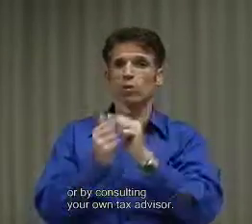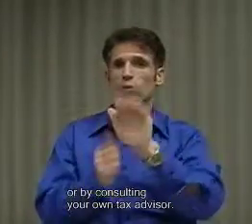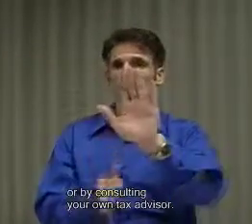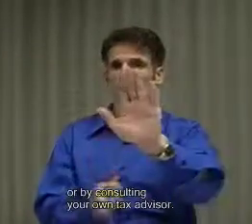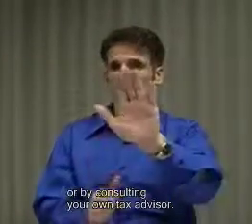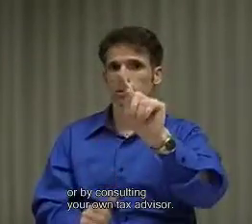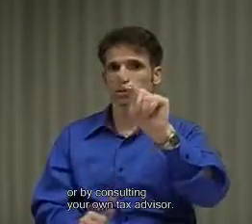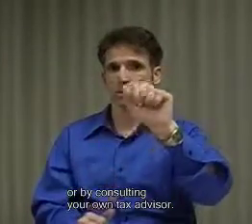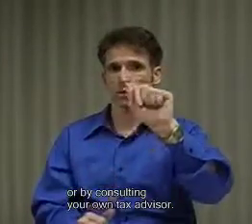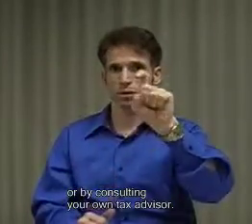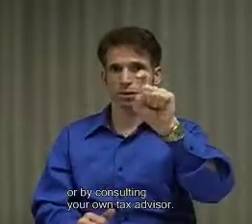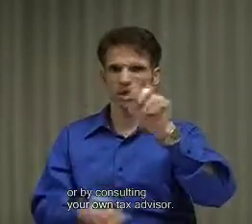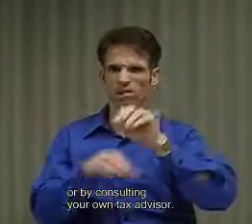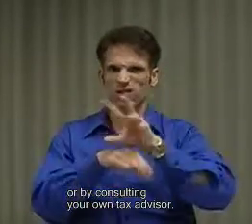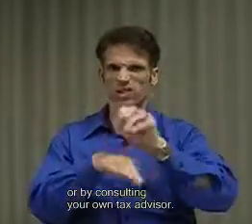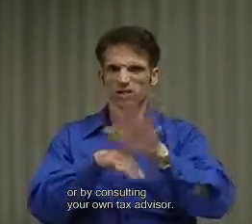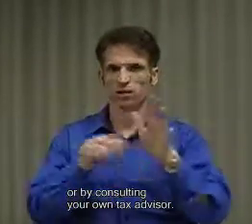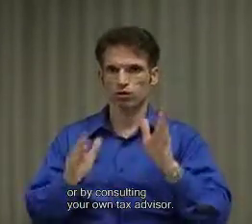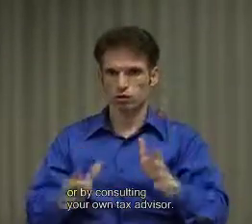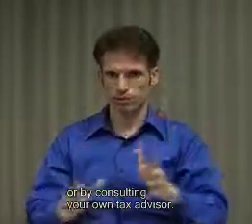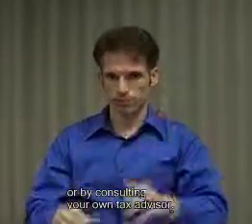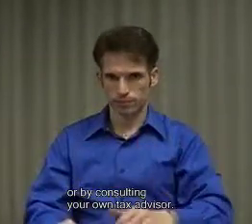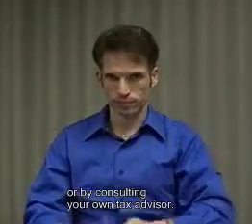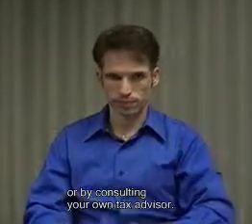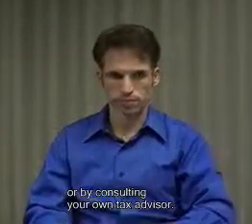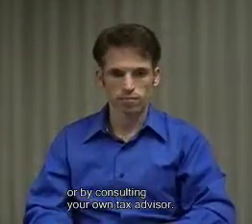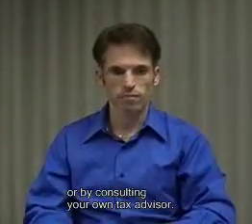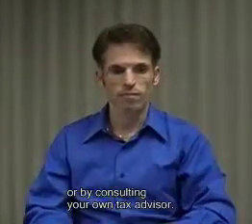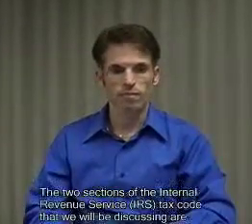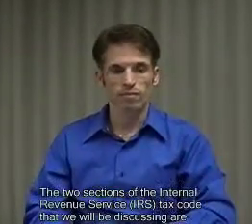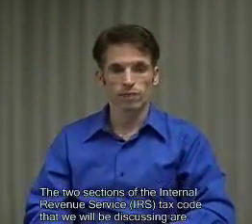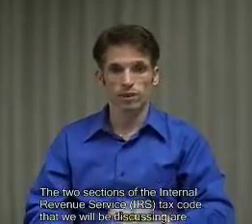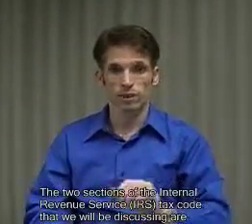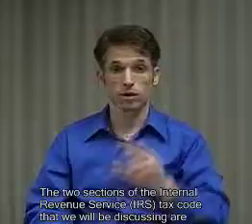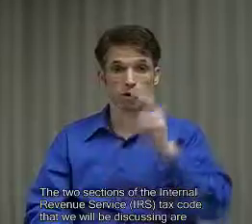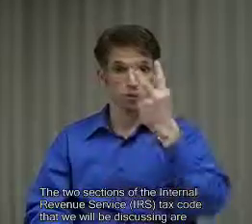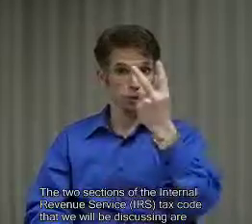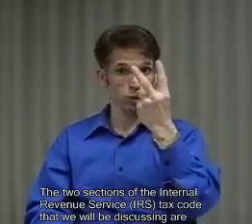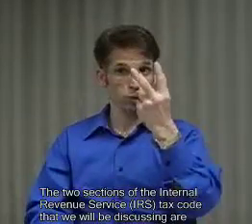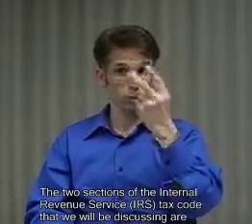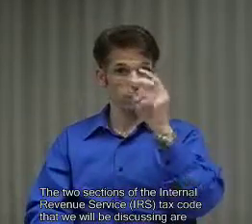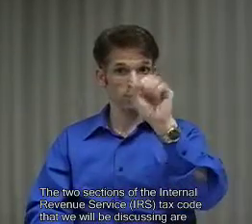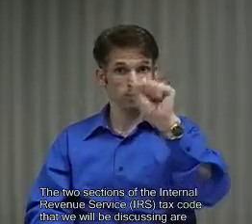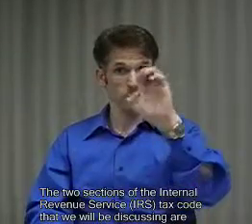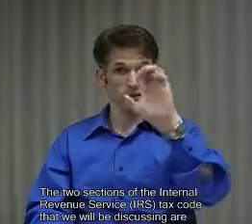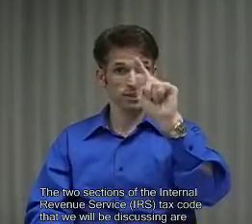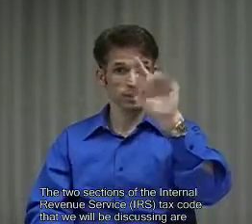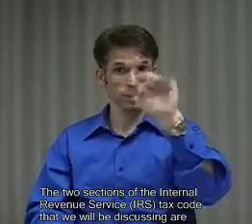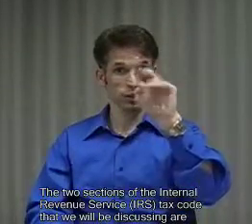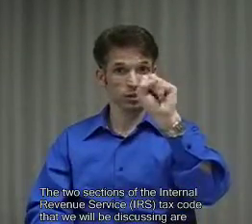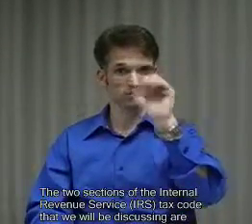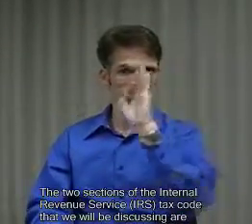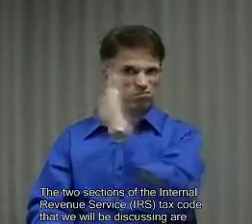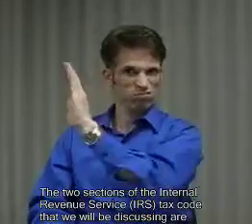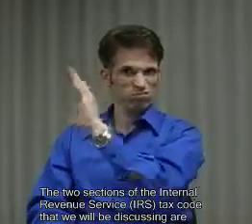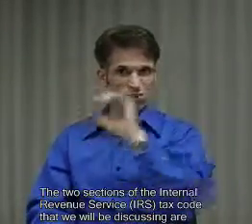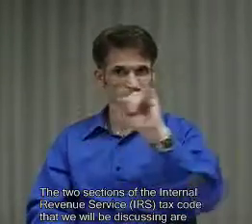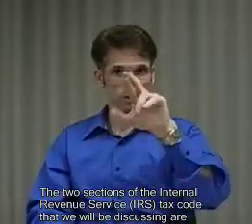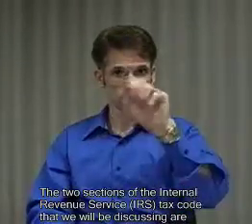www.irs.gov or by consulting your own tax advisor. 2 sections of the Internal Revenue Service or